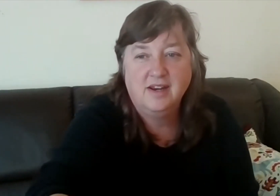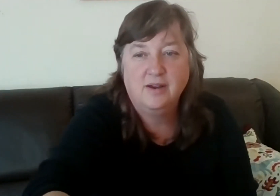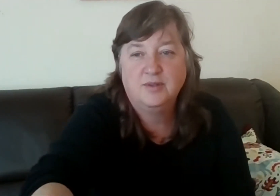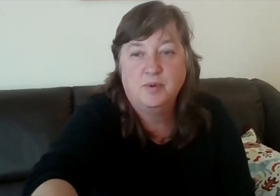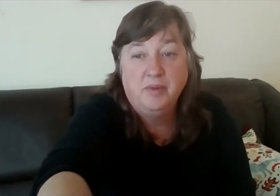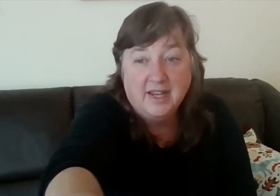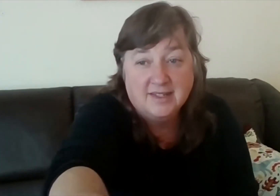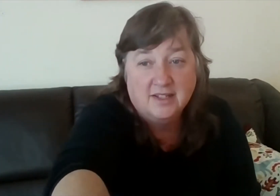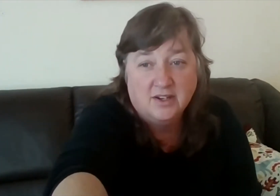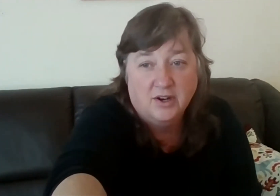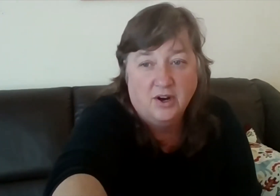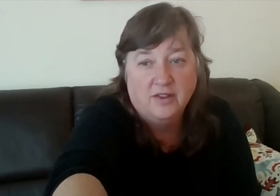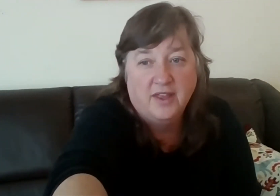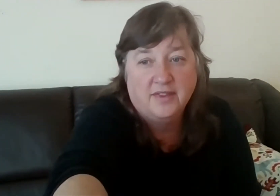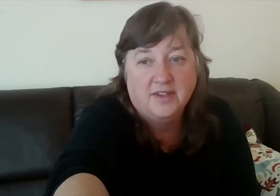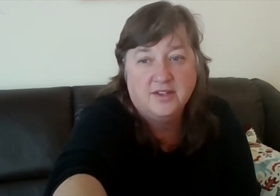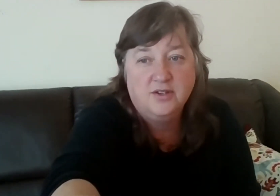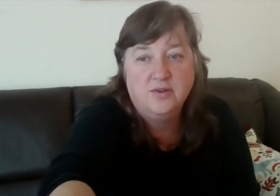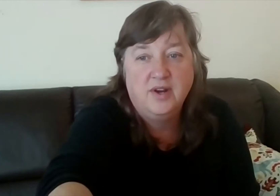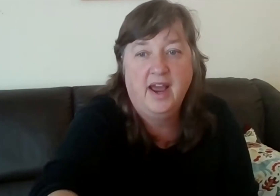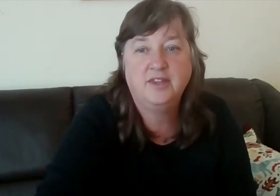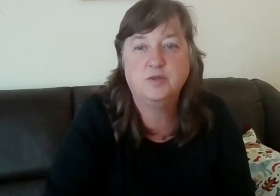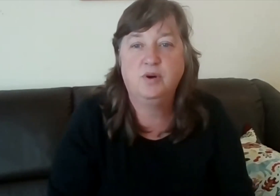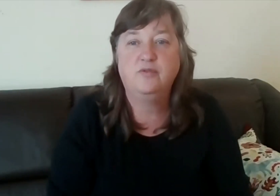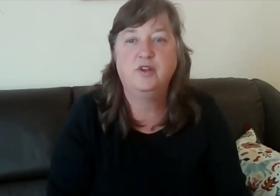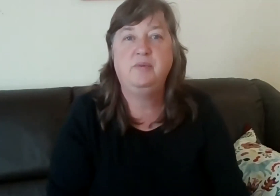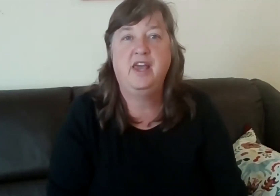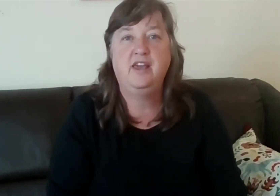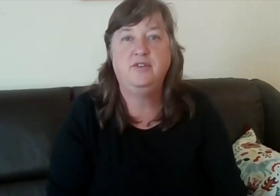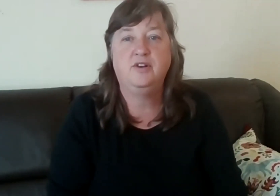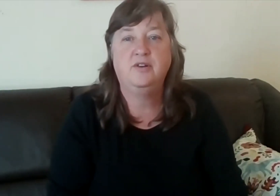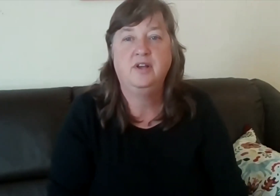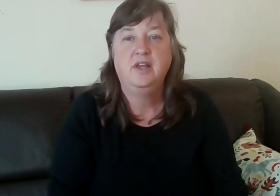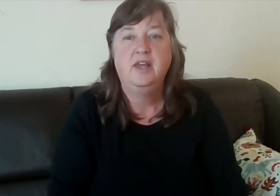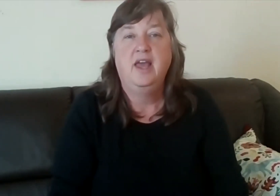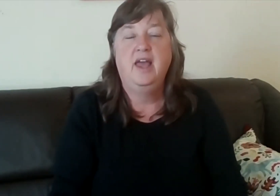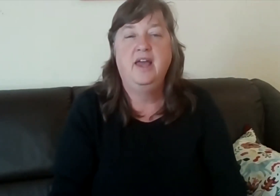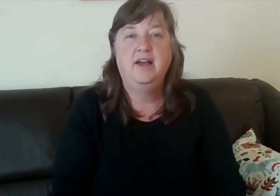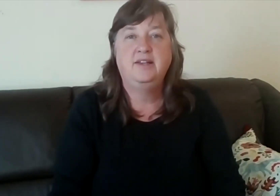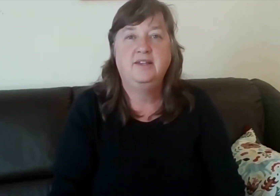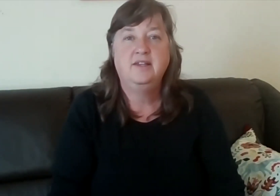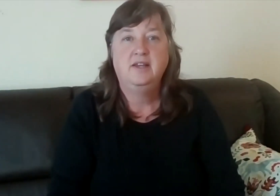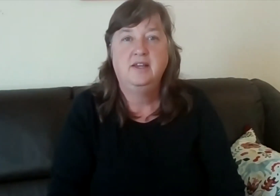was perplexing to her that the student had this perfect behavior, and